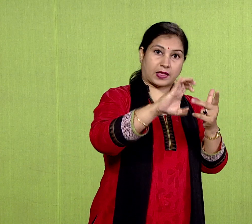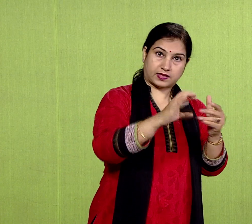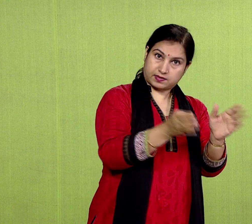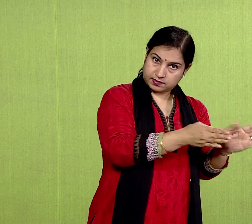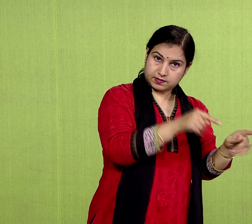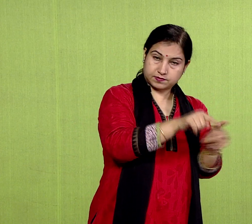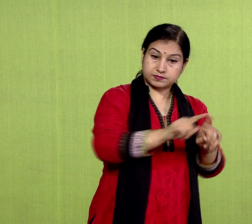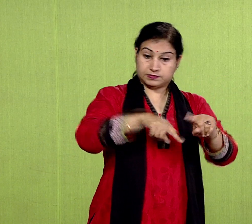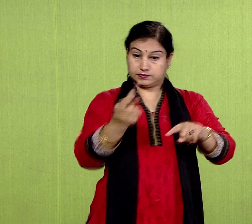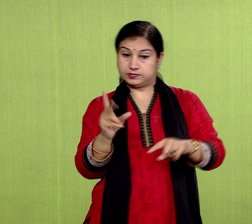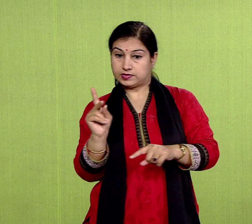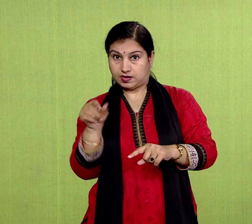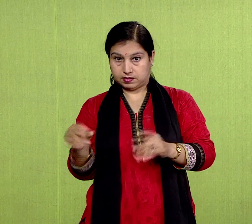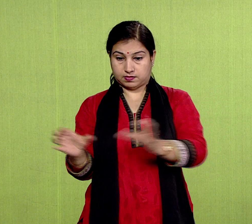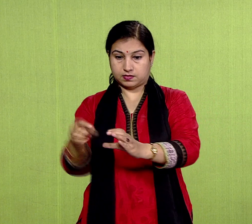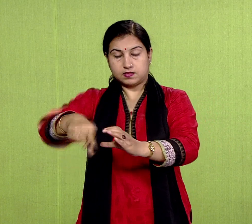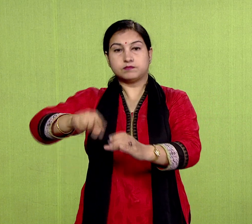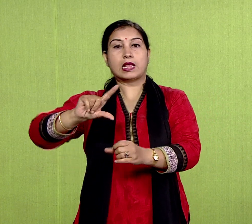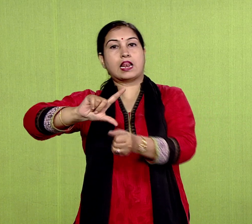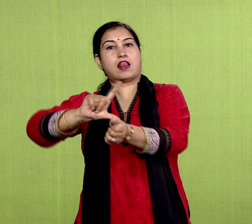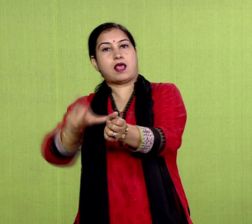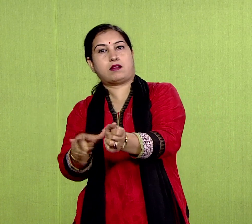and the second part is later Vedic period.